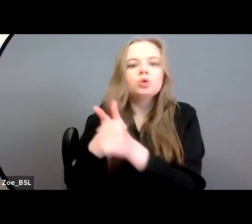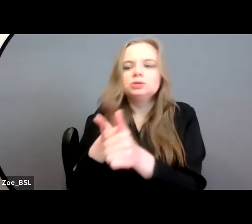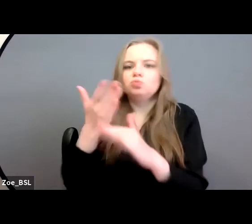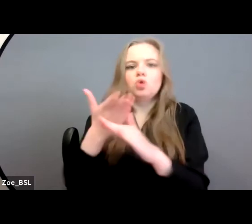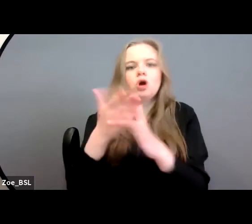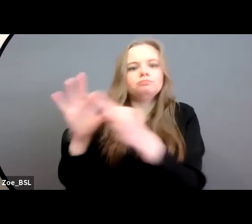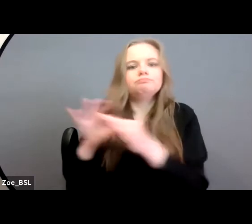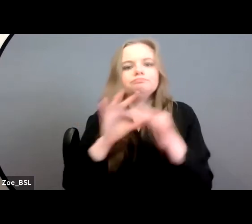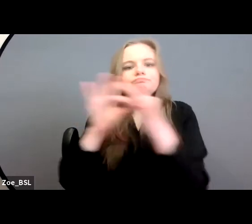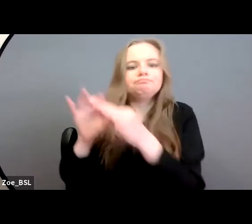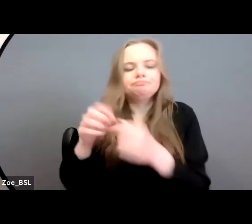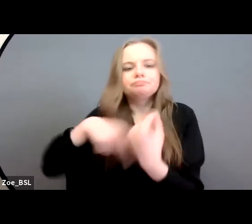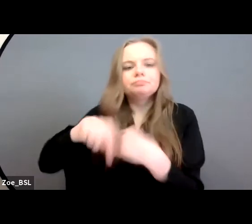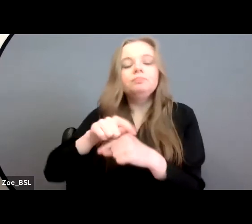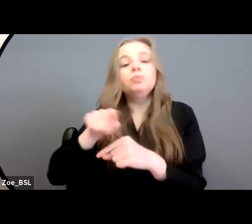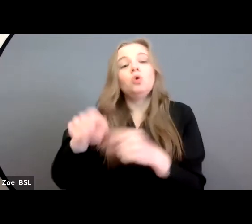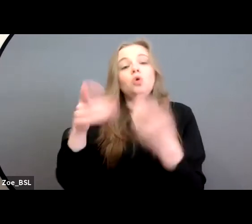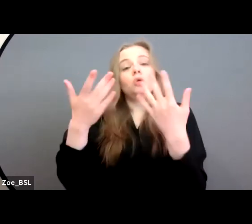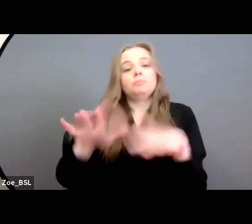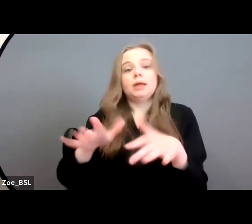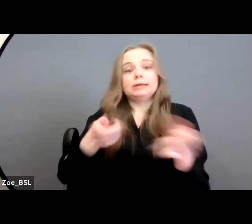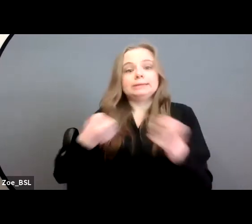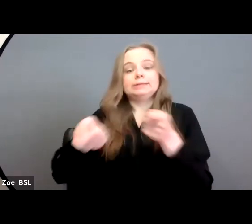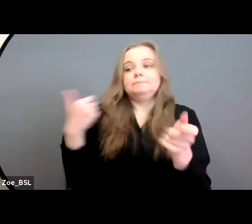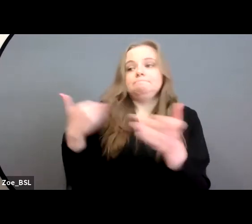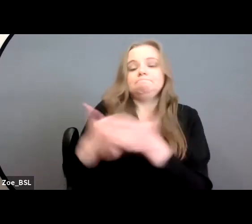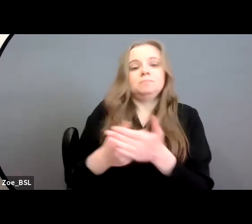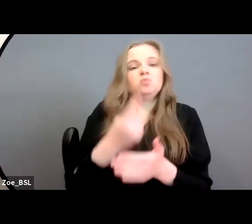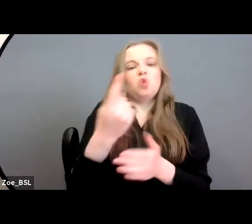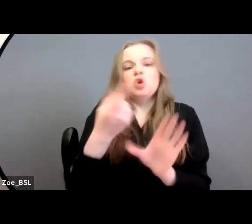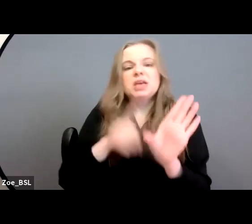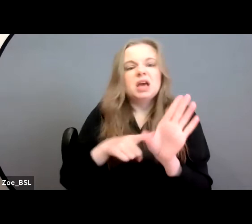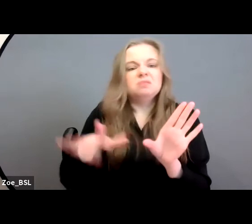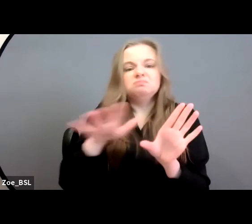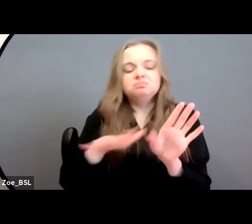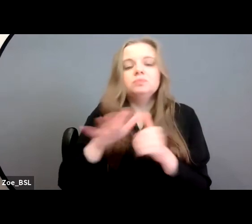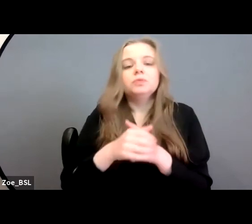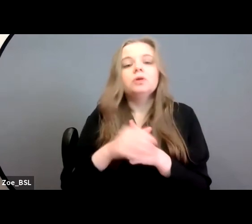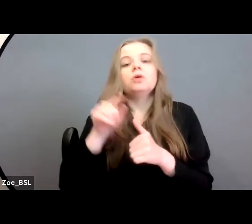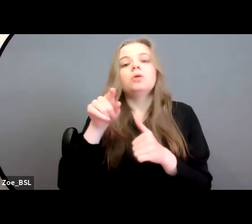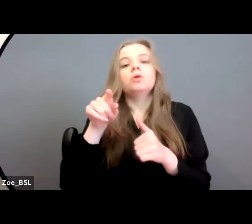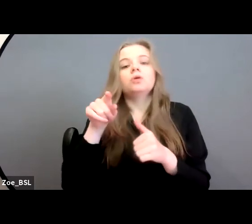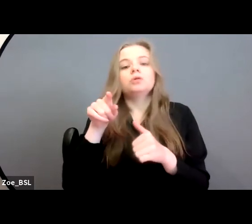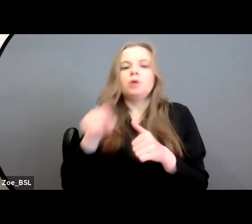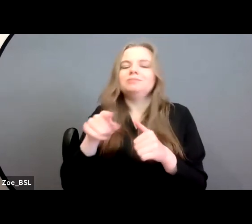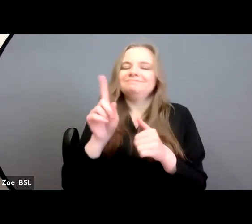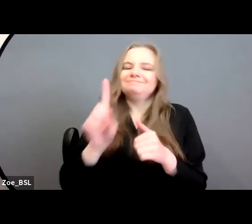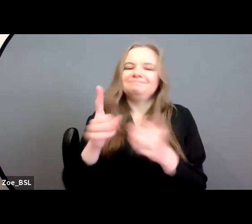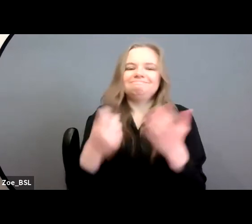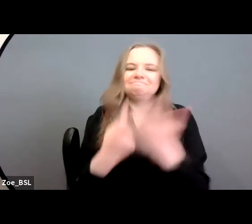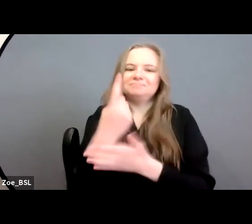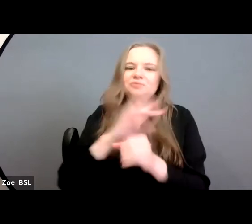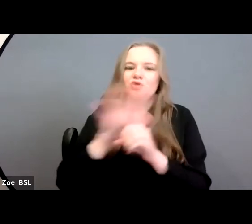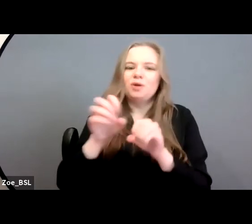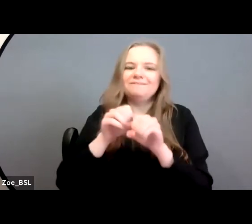And Louise has been running that for us for the last year or so. And as with all things, COVID turned all of our plans